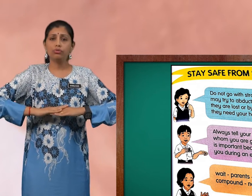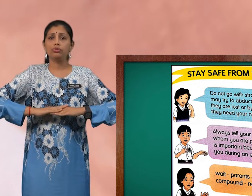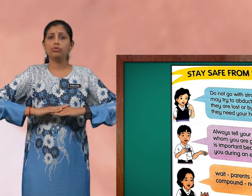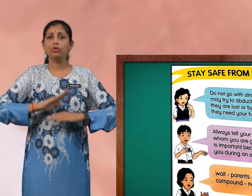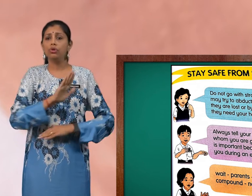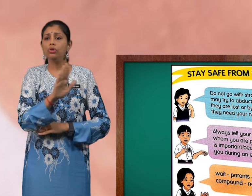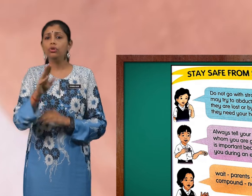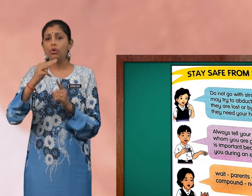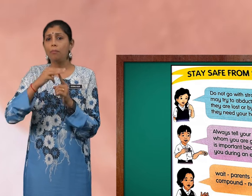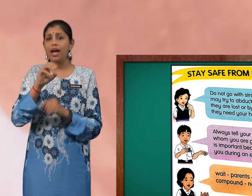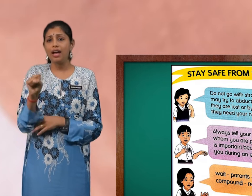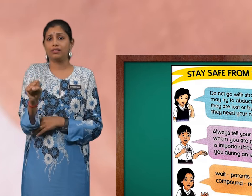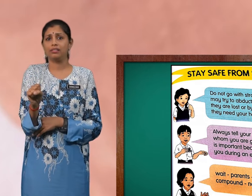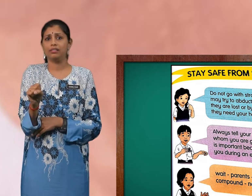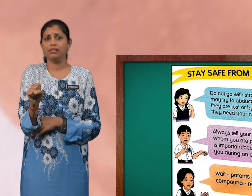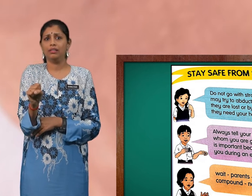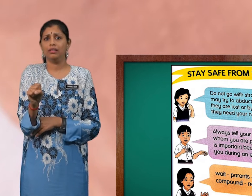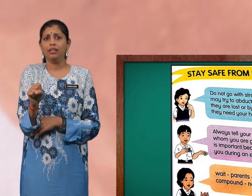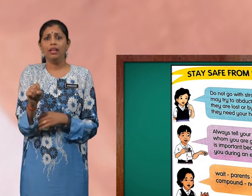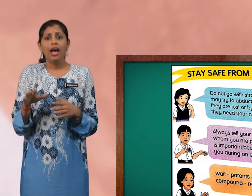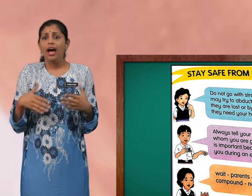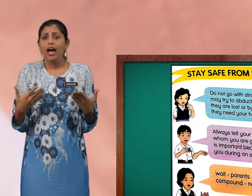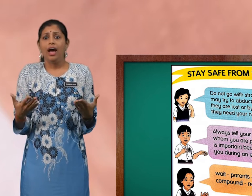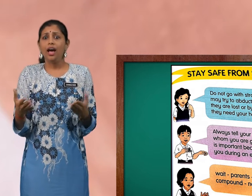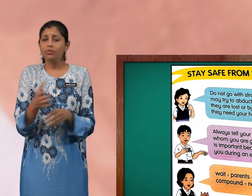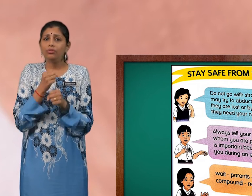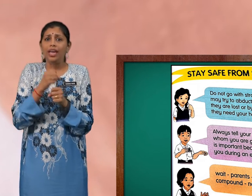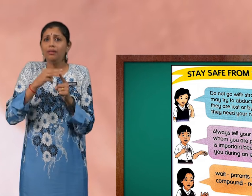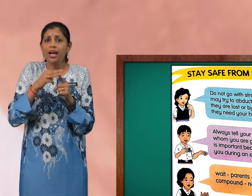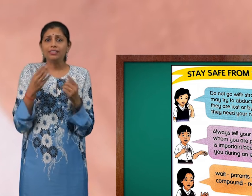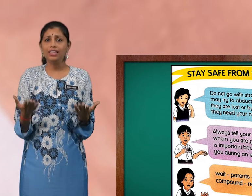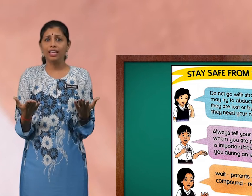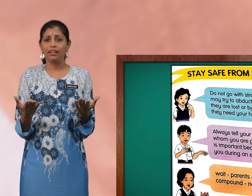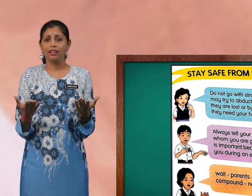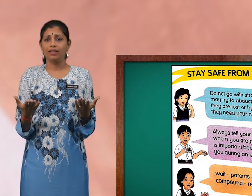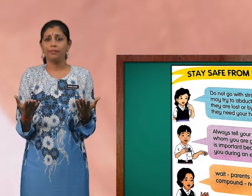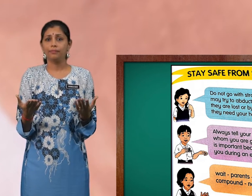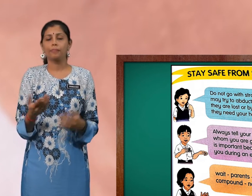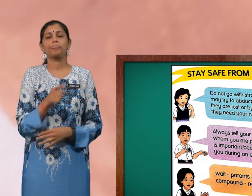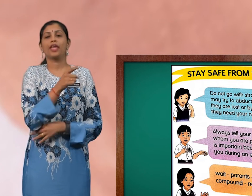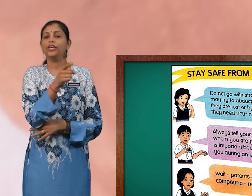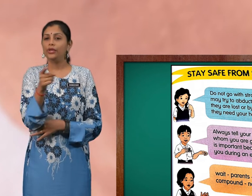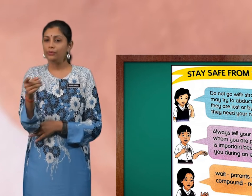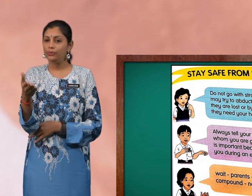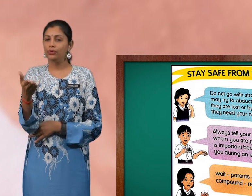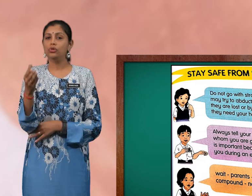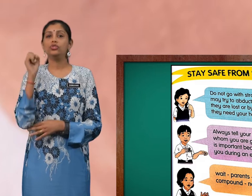reduce your marks. How to gain marks then? You